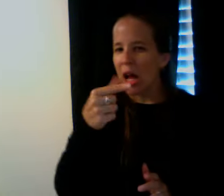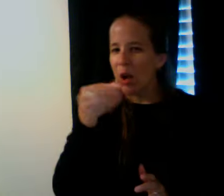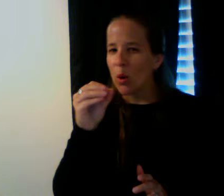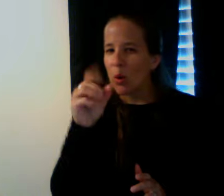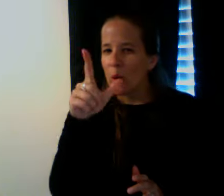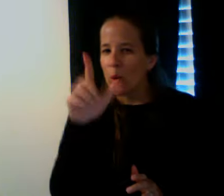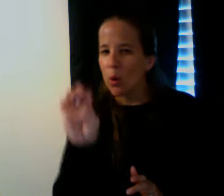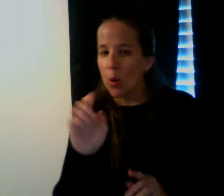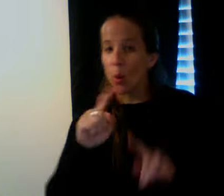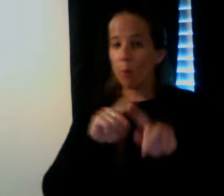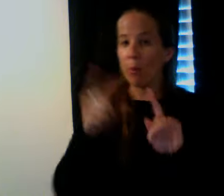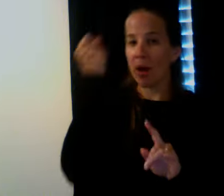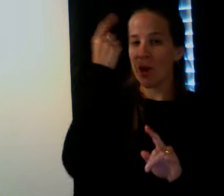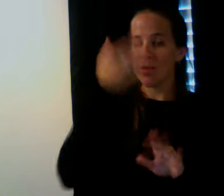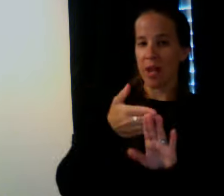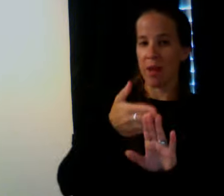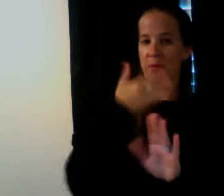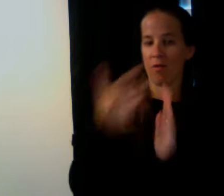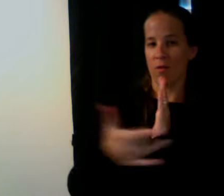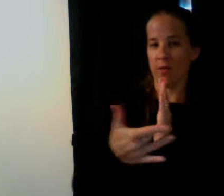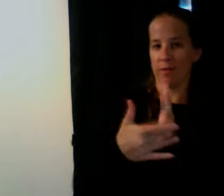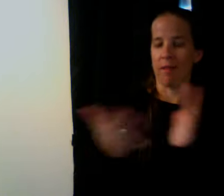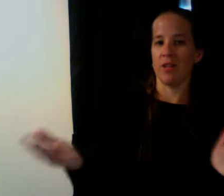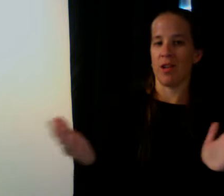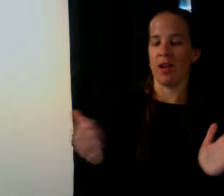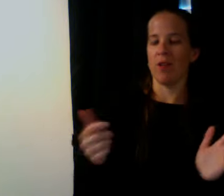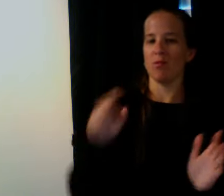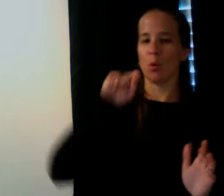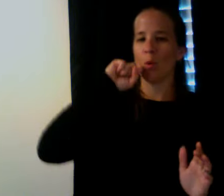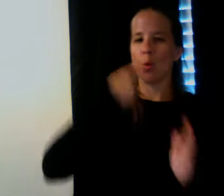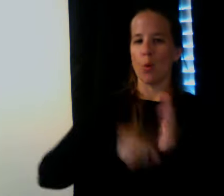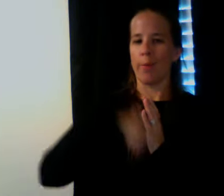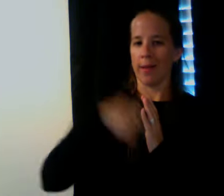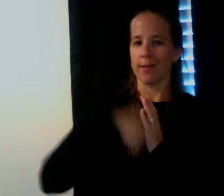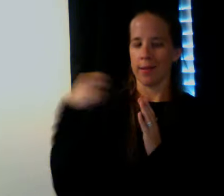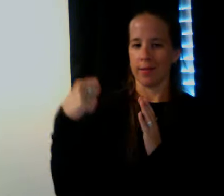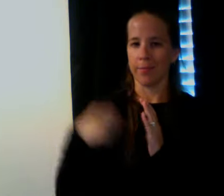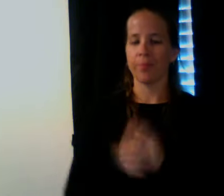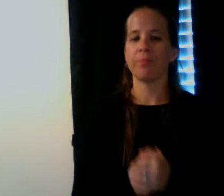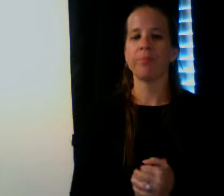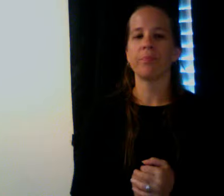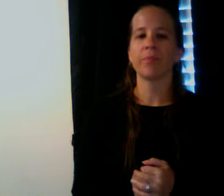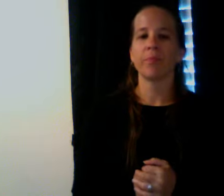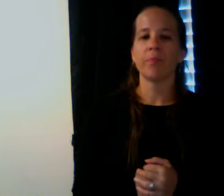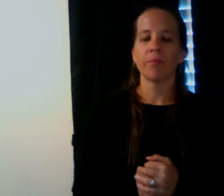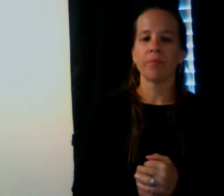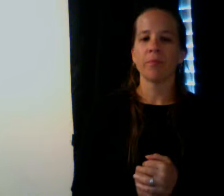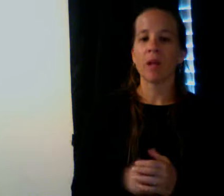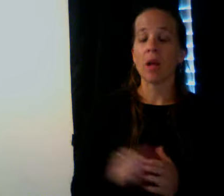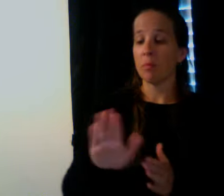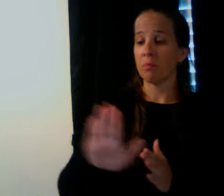idealistic, overflowing with neat tools and great notions. Stuart and his team put out several issues of the Whole Earth